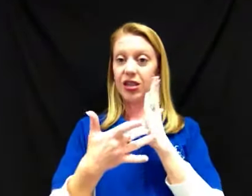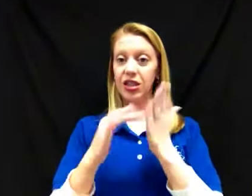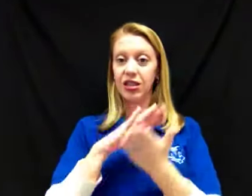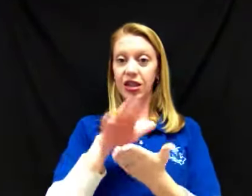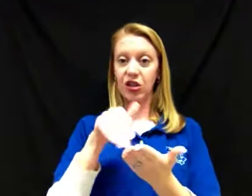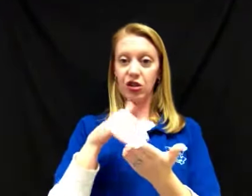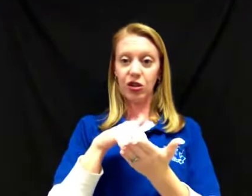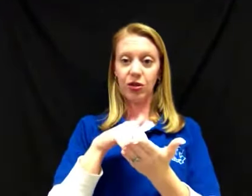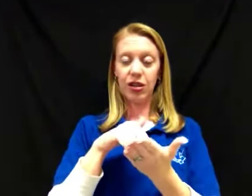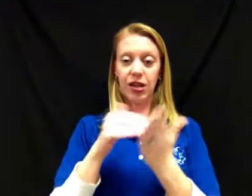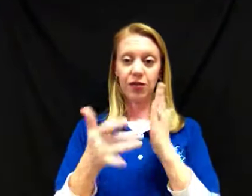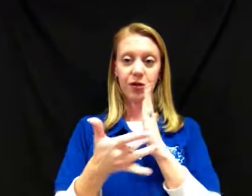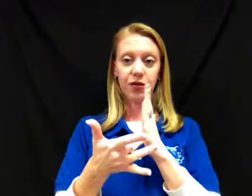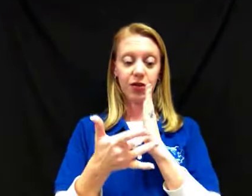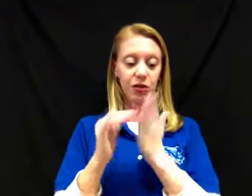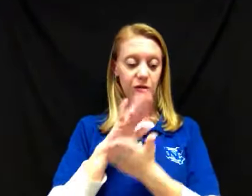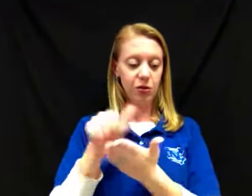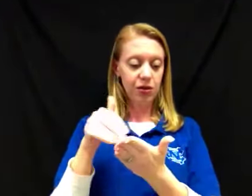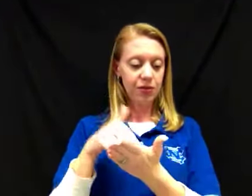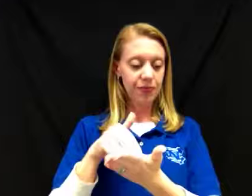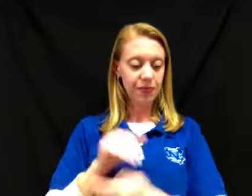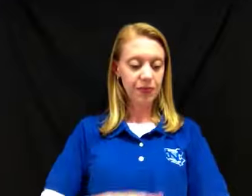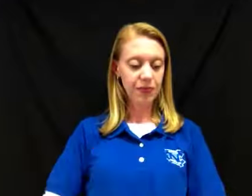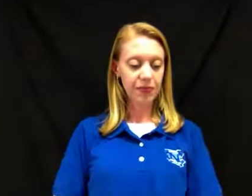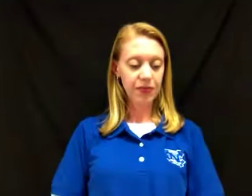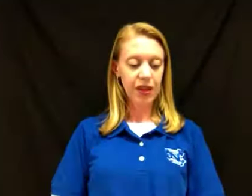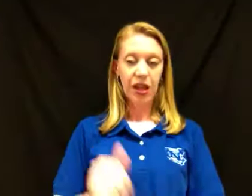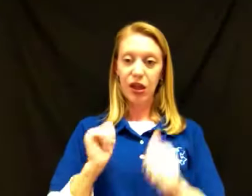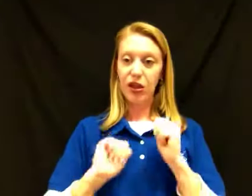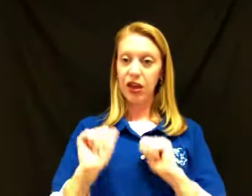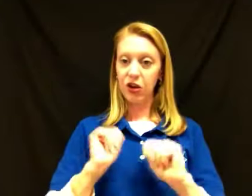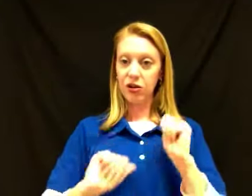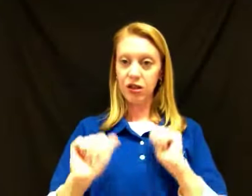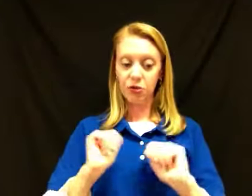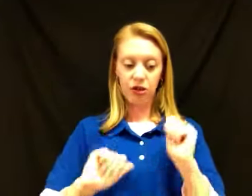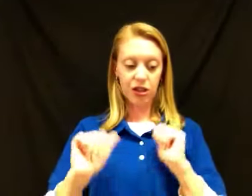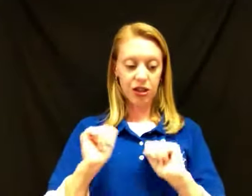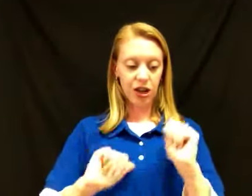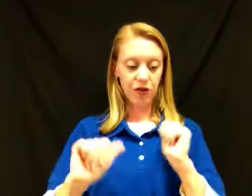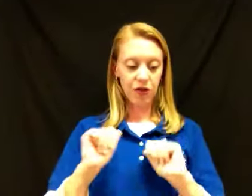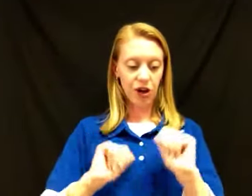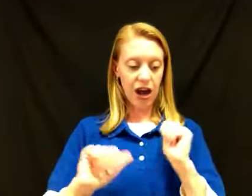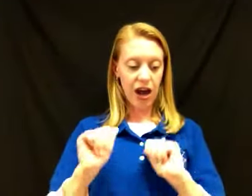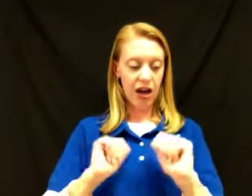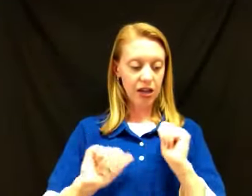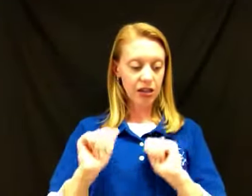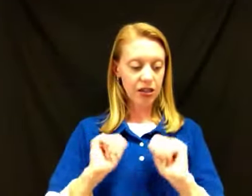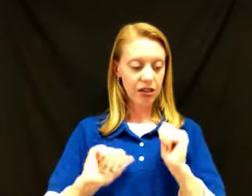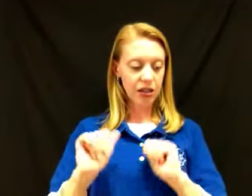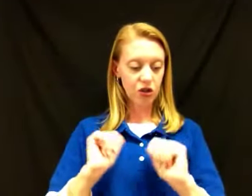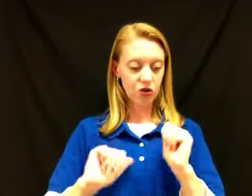Technology center, we have one of those. Theater, similar to the sign for act and